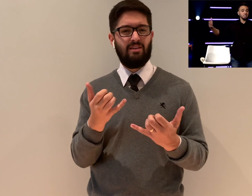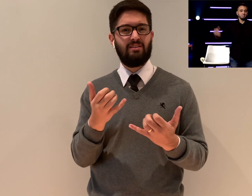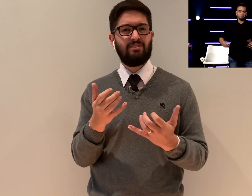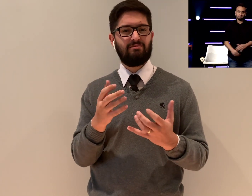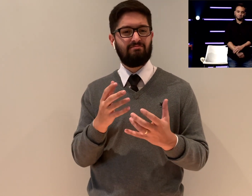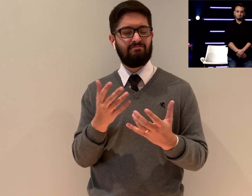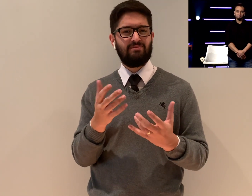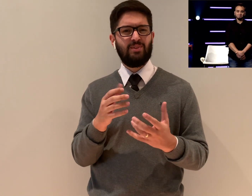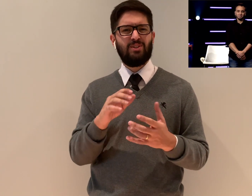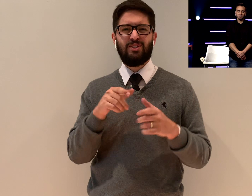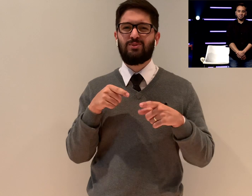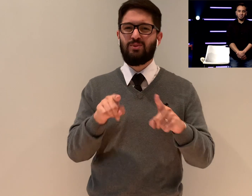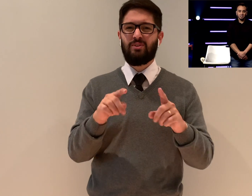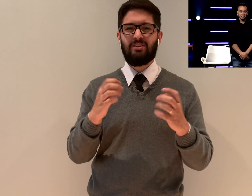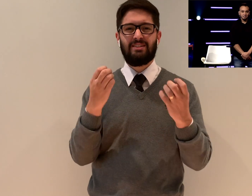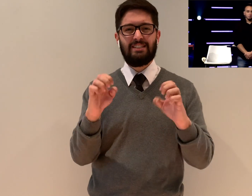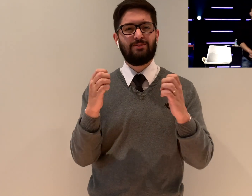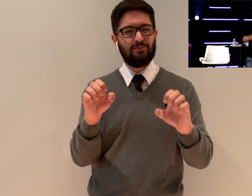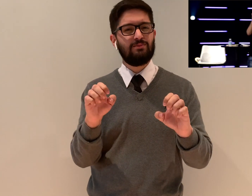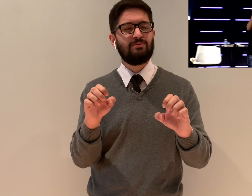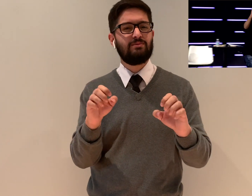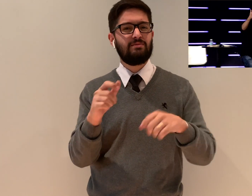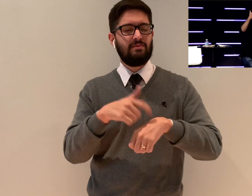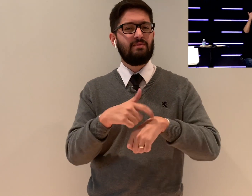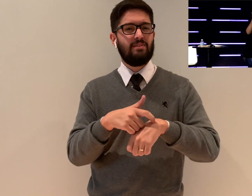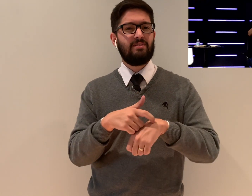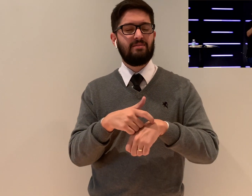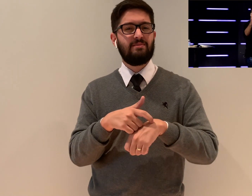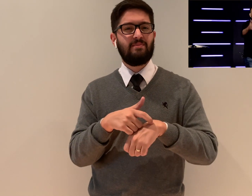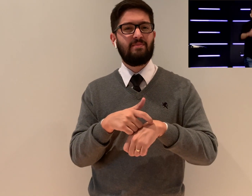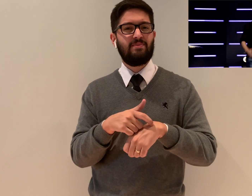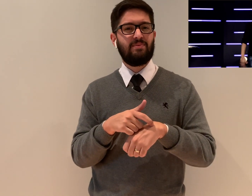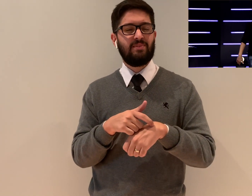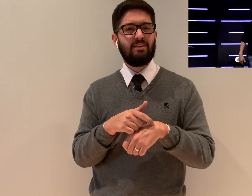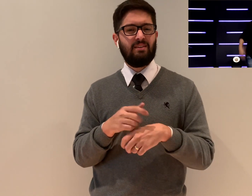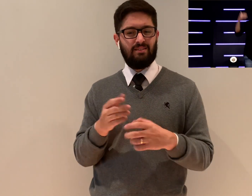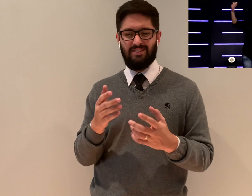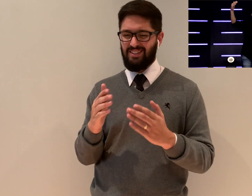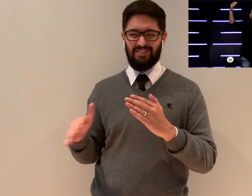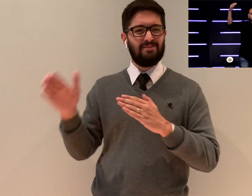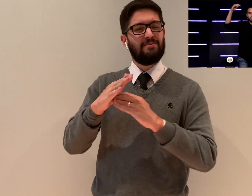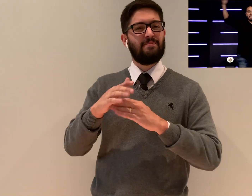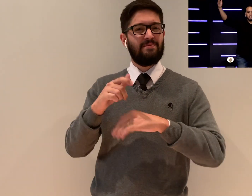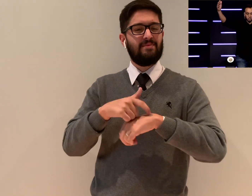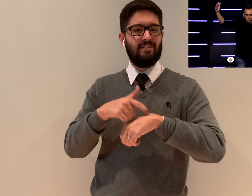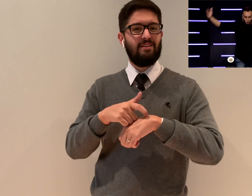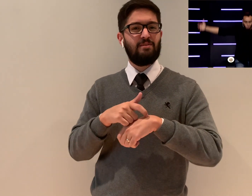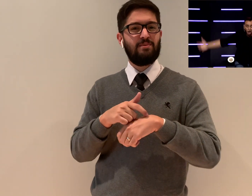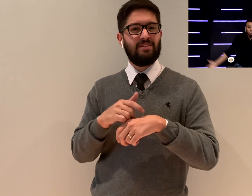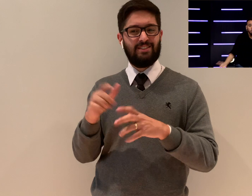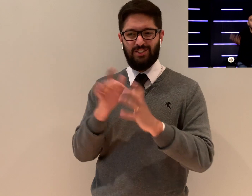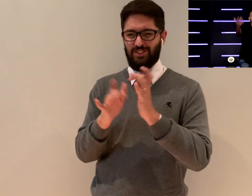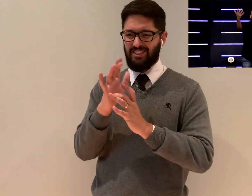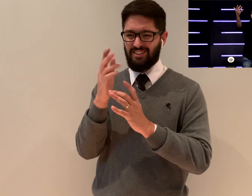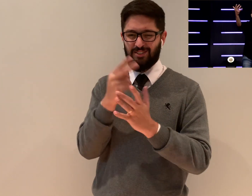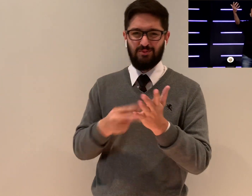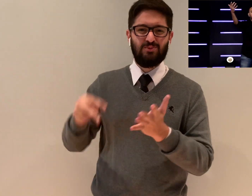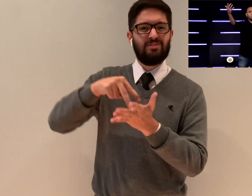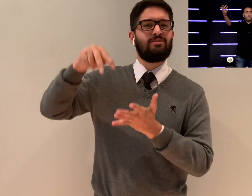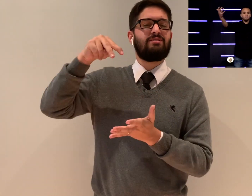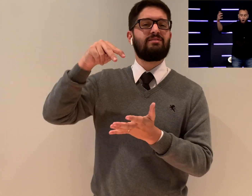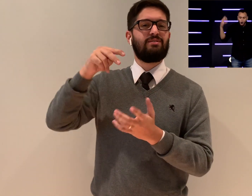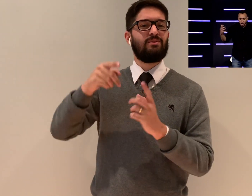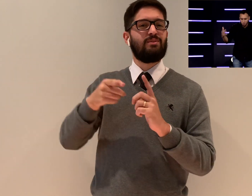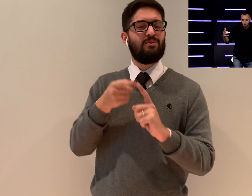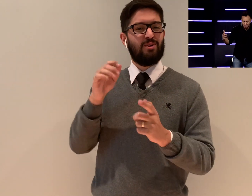Easter season? The pinnacle of our faith as believers, the climax where Jesus resurrects from